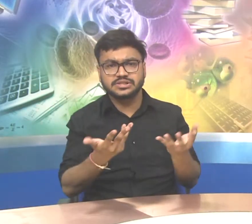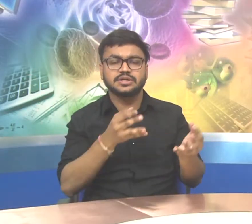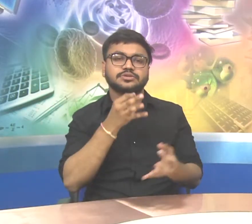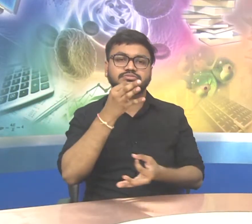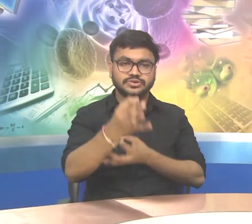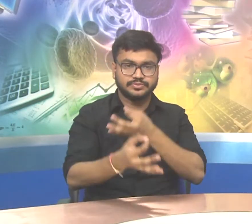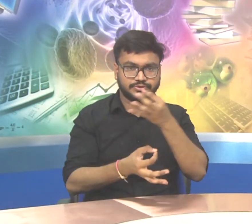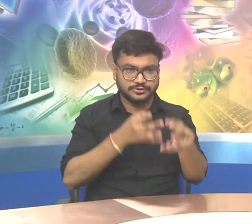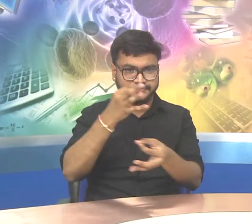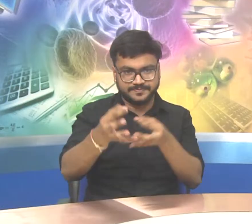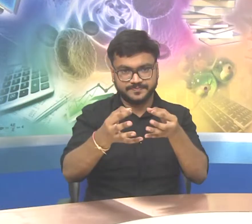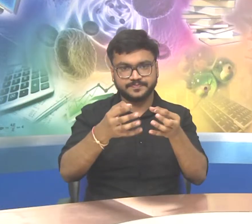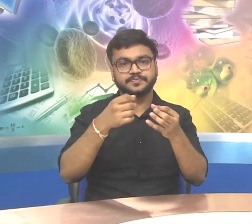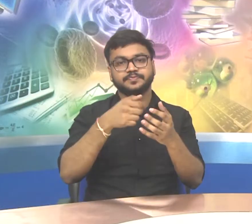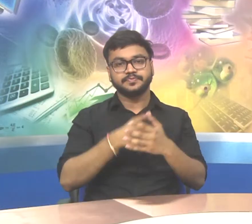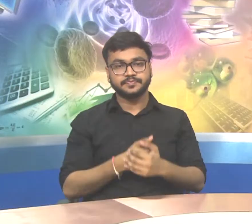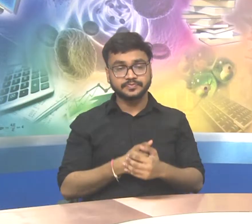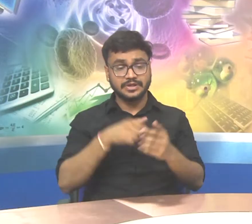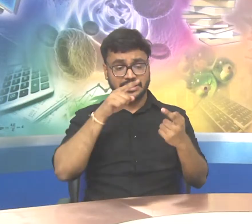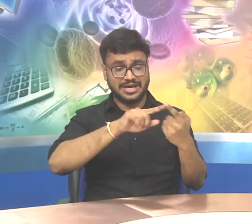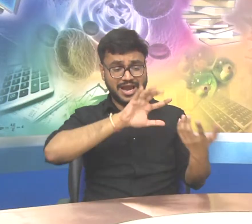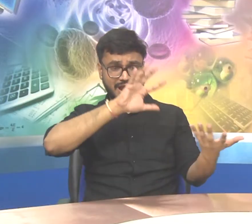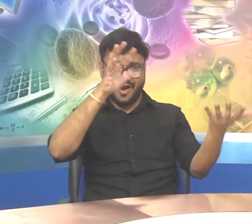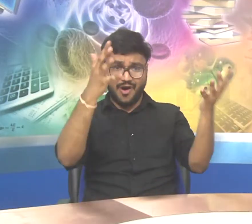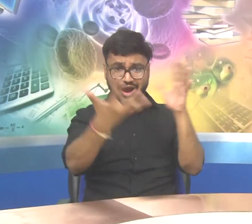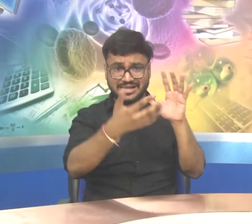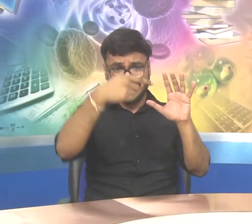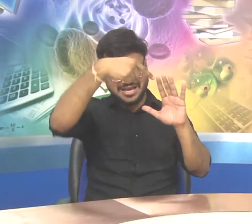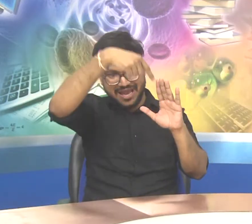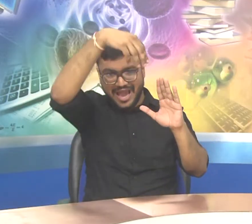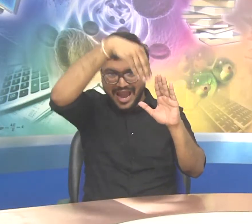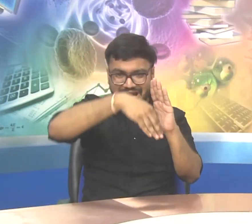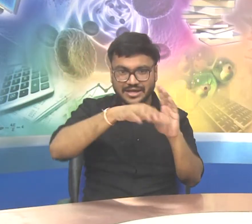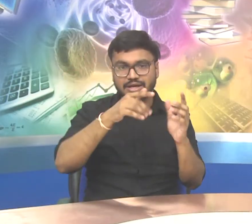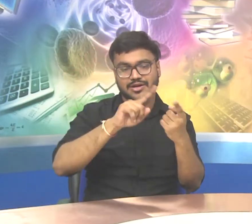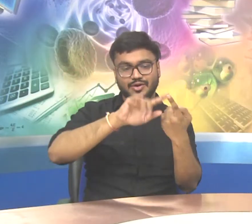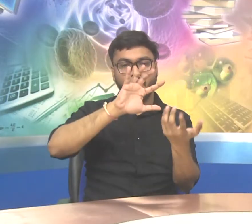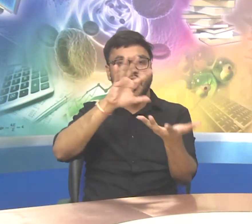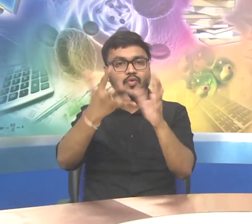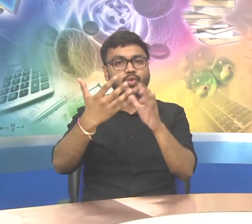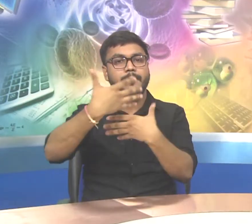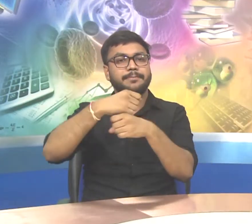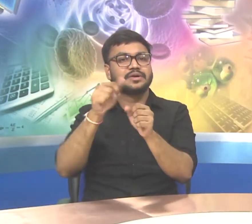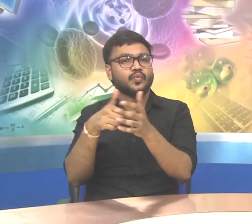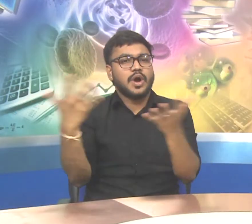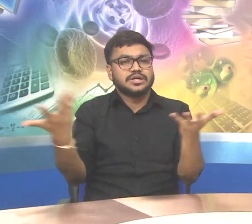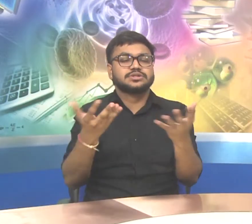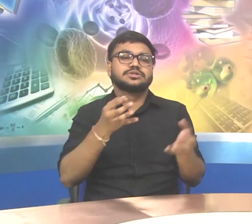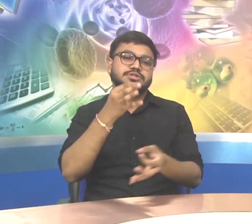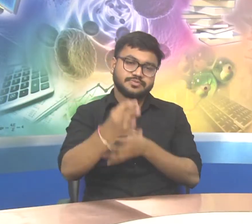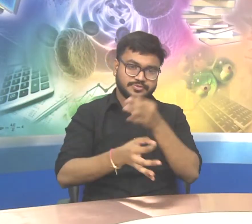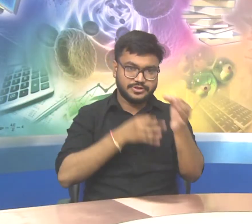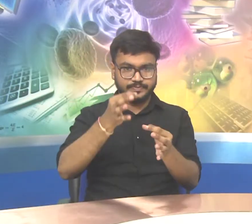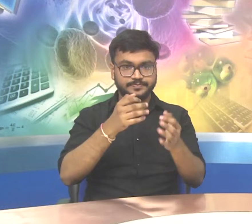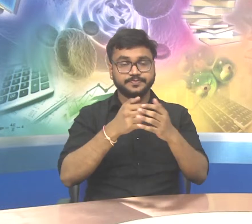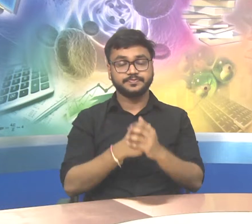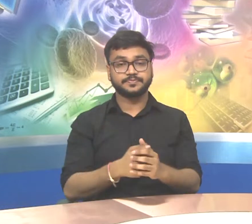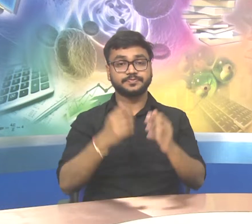Orpin's theory and relate it to changing environment on the earth. And third is, become